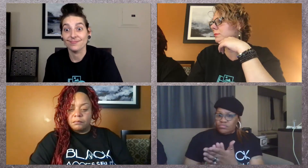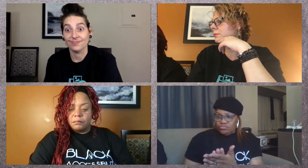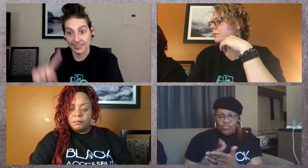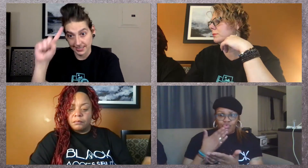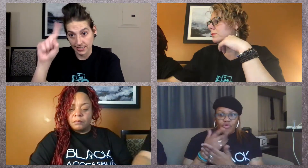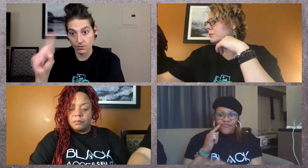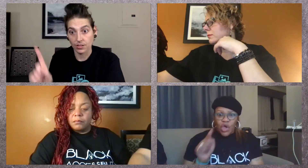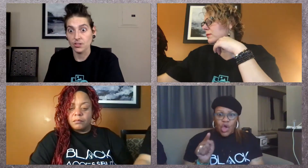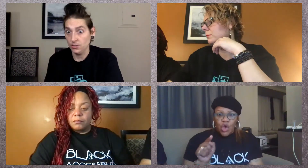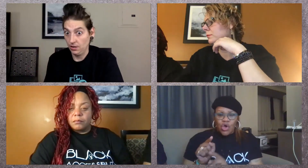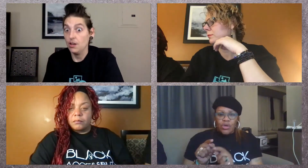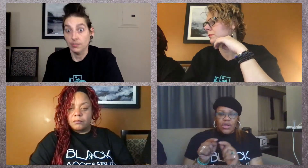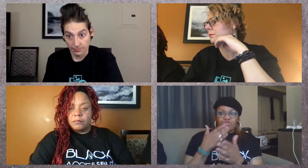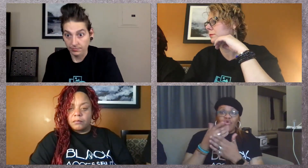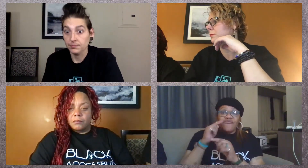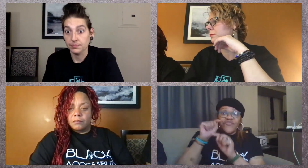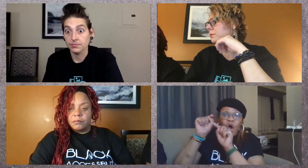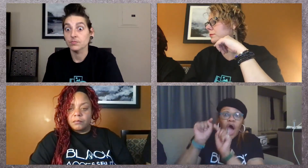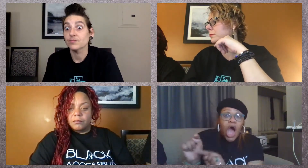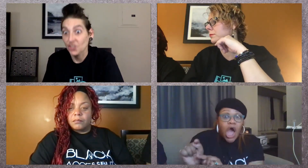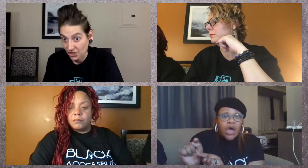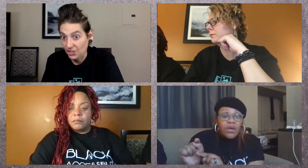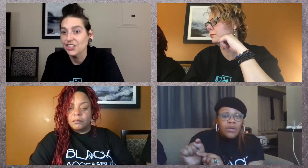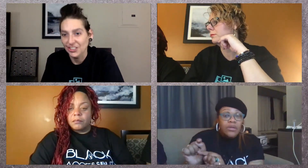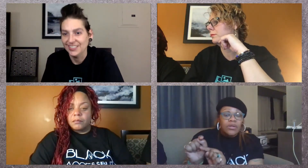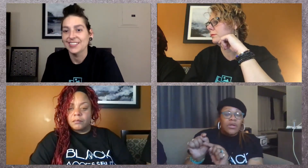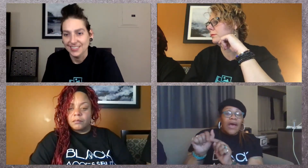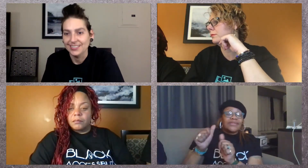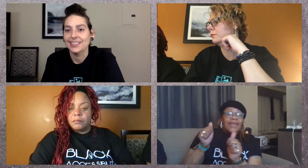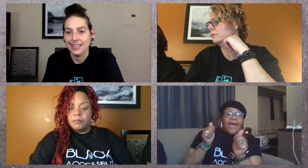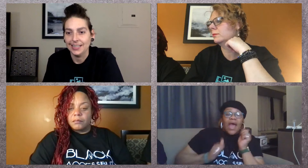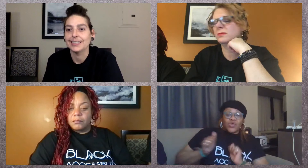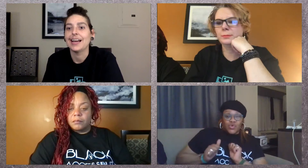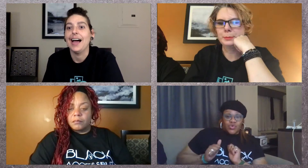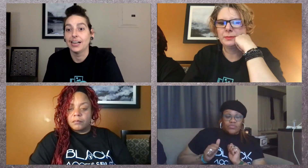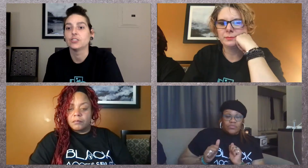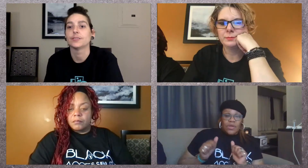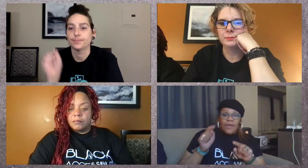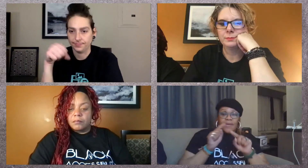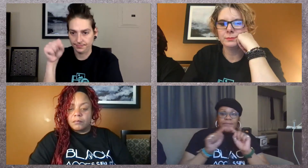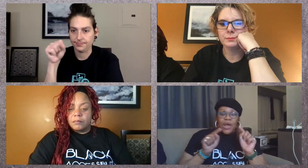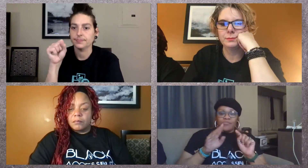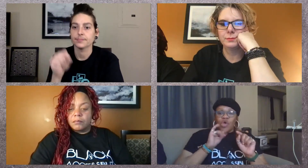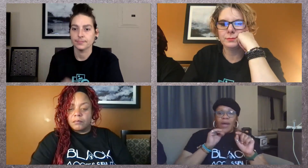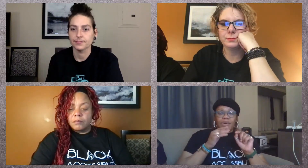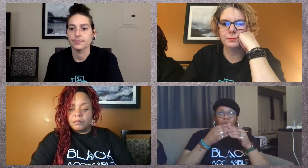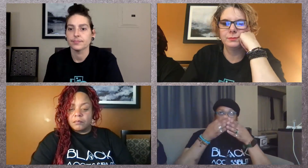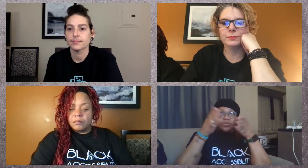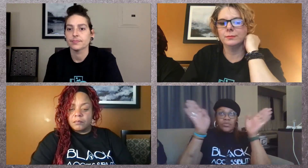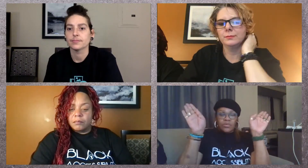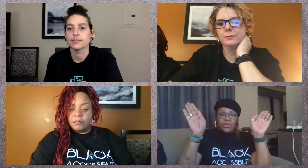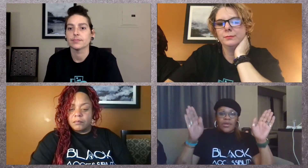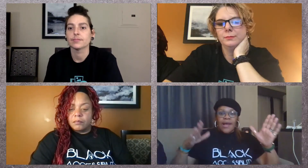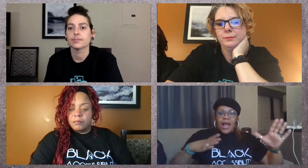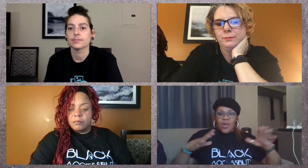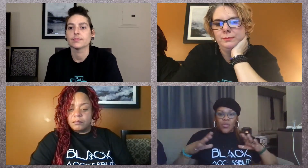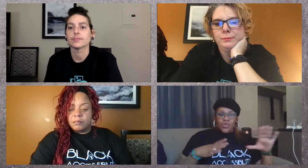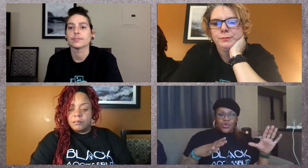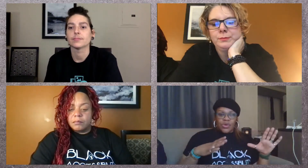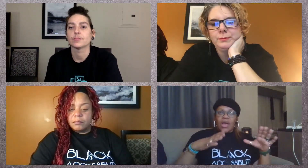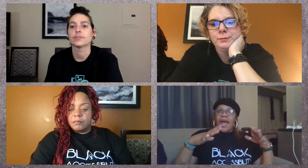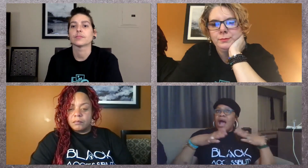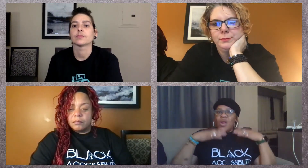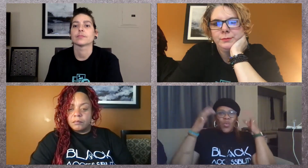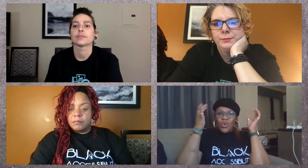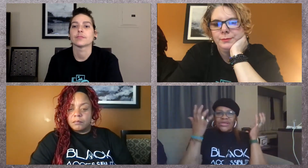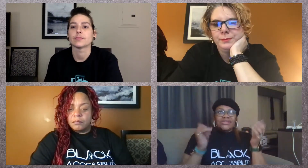Like Marvel Studios, yeah, I applaud them. Good for Lauren. Good for her as an actress. But I'm really